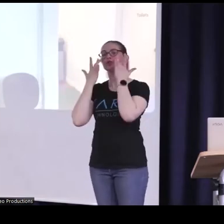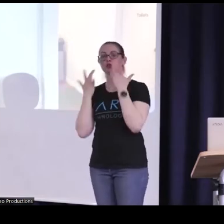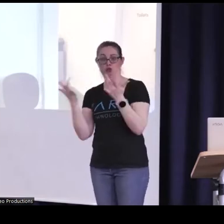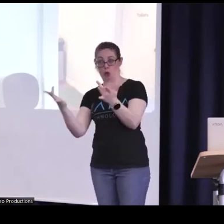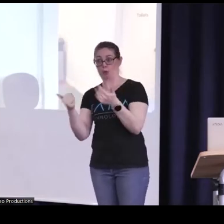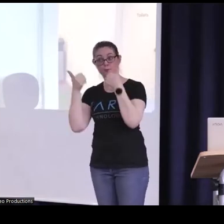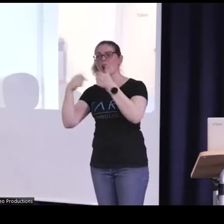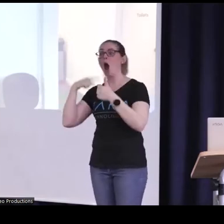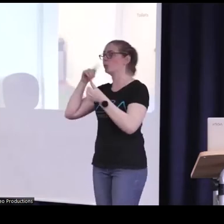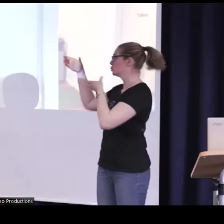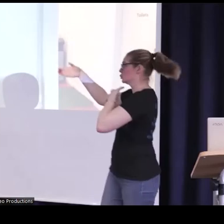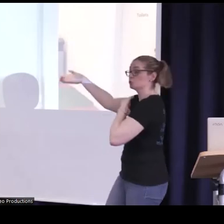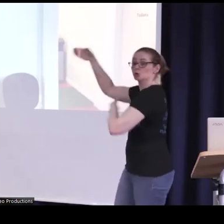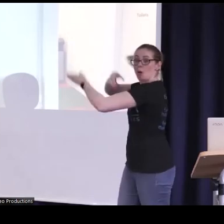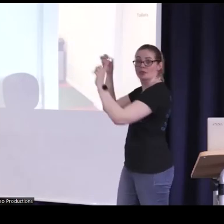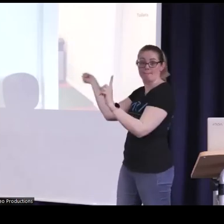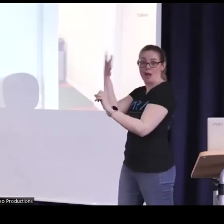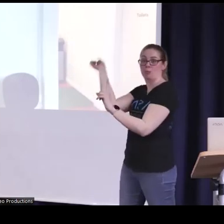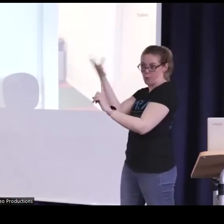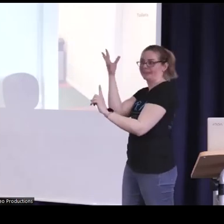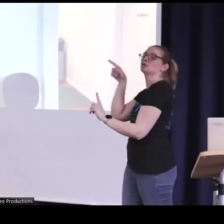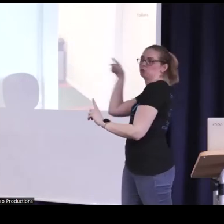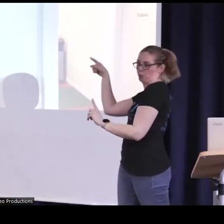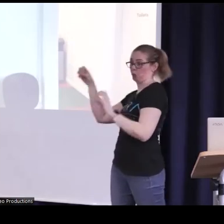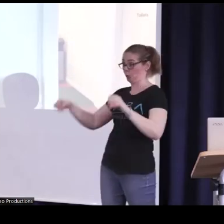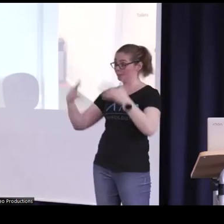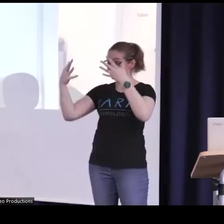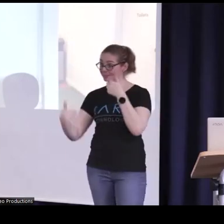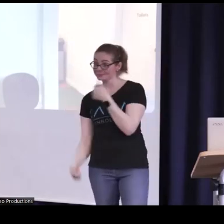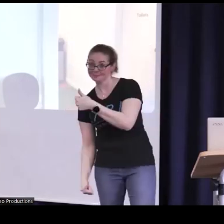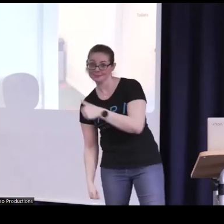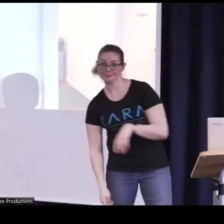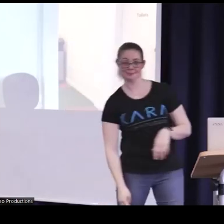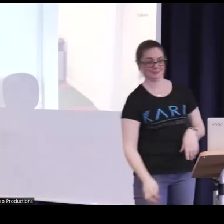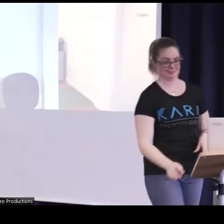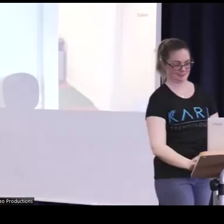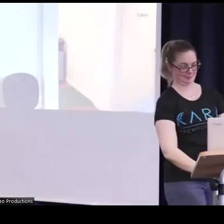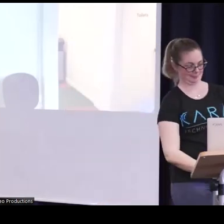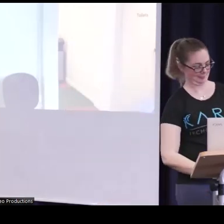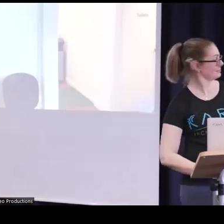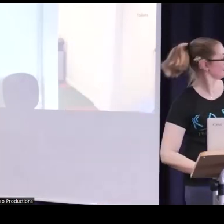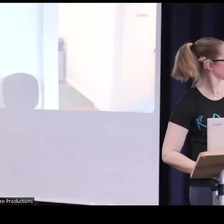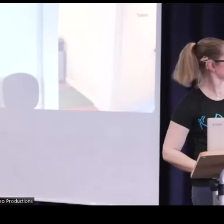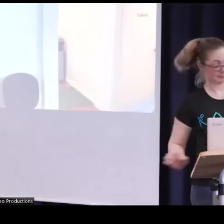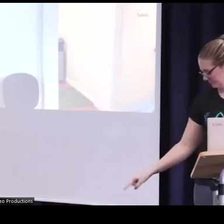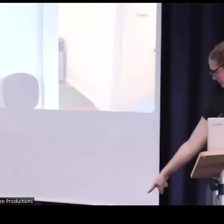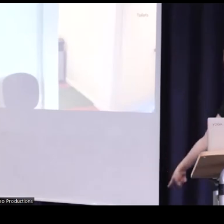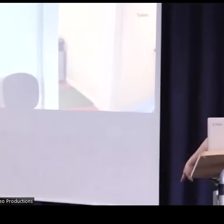because I have a demonstration that I'd like to show you. So I'll just be swapping the PowerPoint to a different slide.